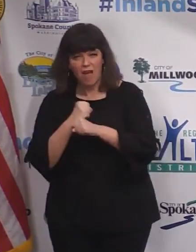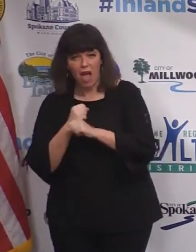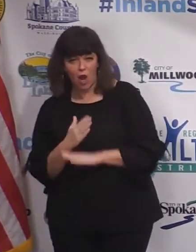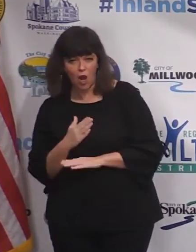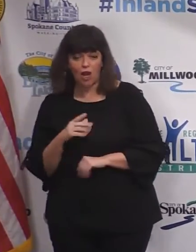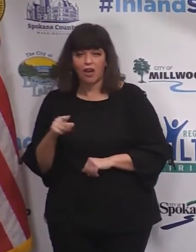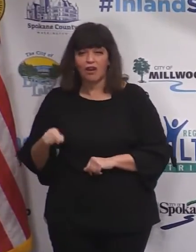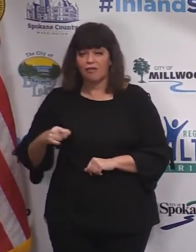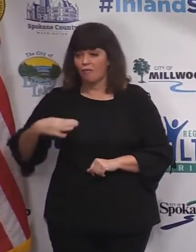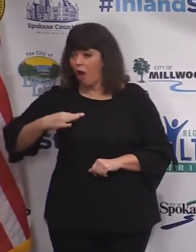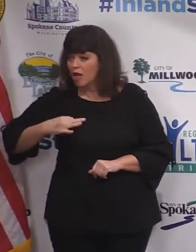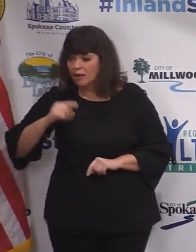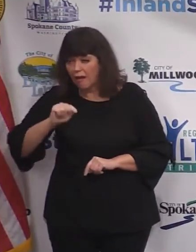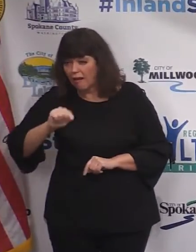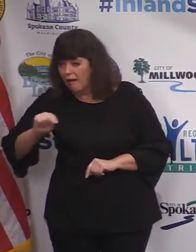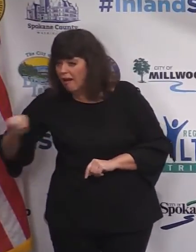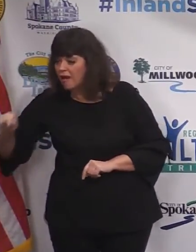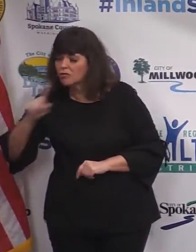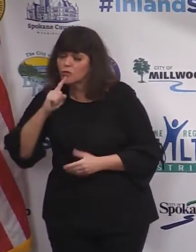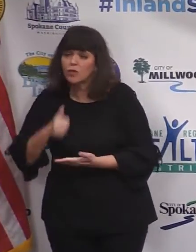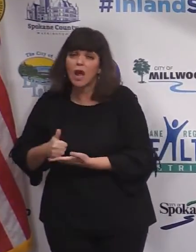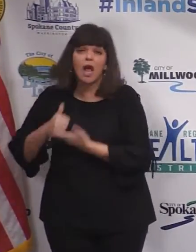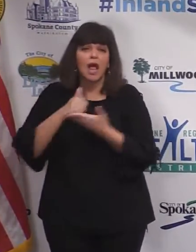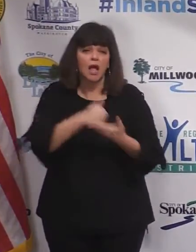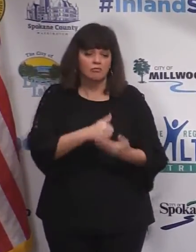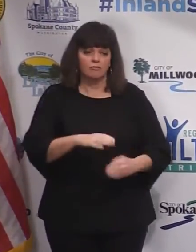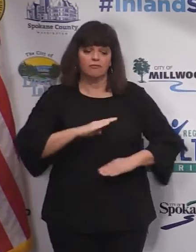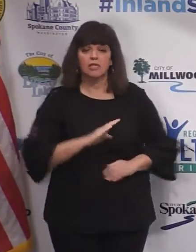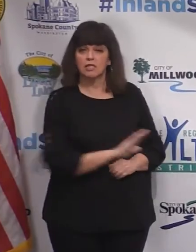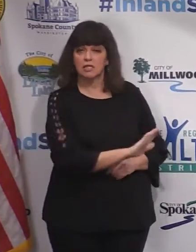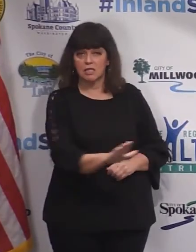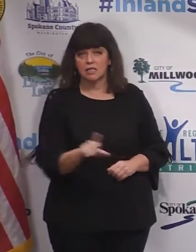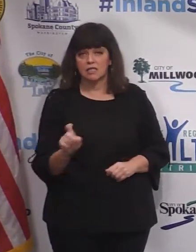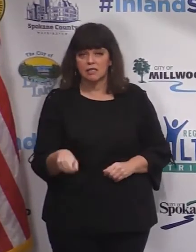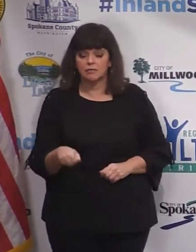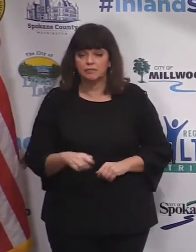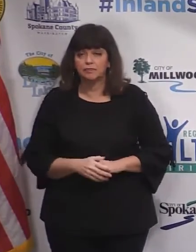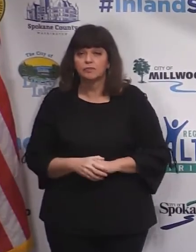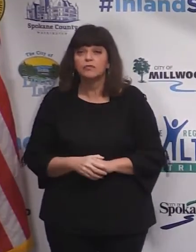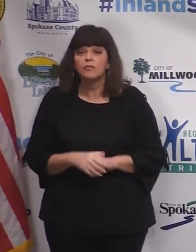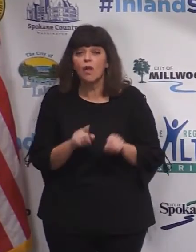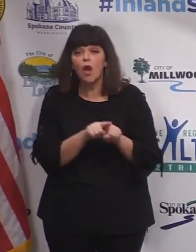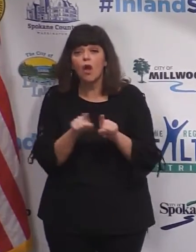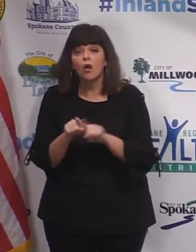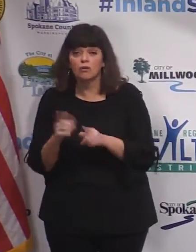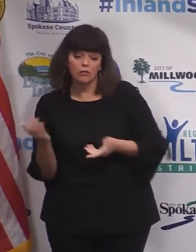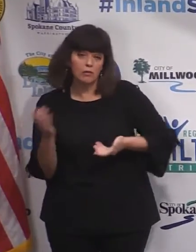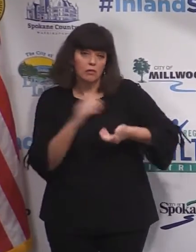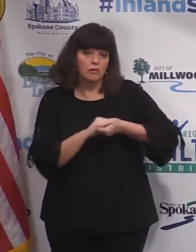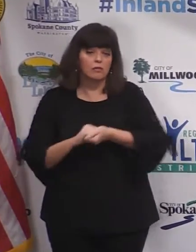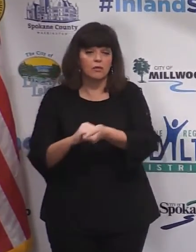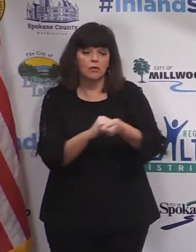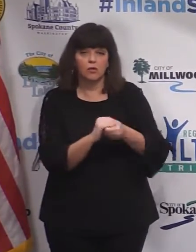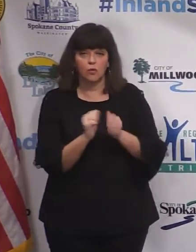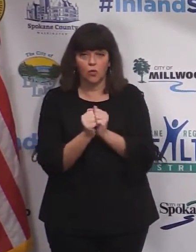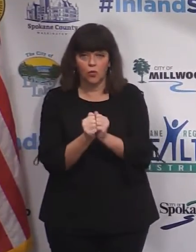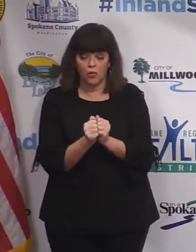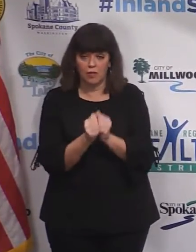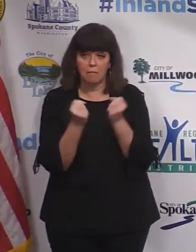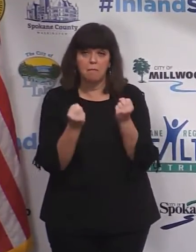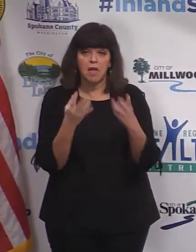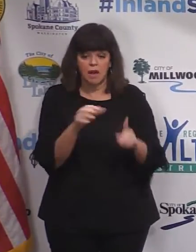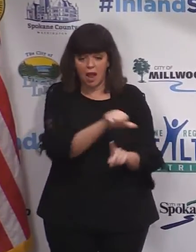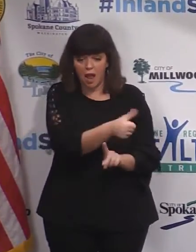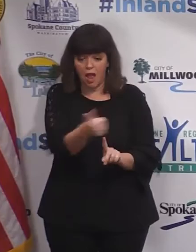sure that food security needs are met. And we're partnering. We're working with the state of Washington, our statewide hunger relief partners, Food Lifeline